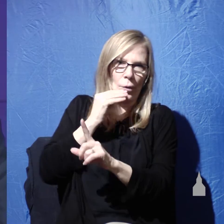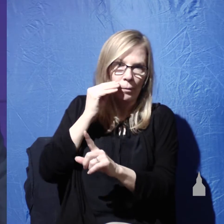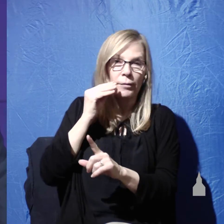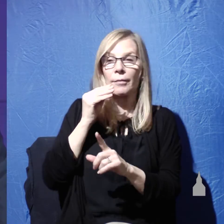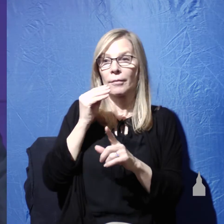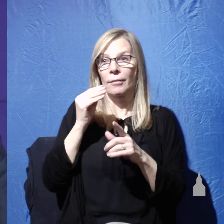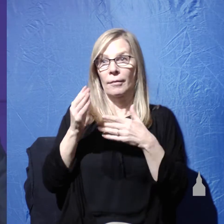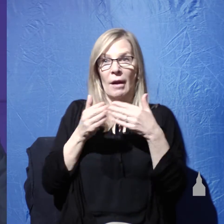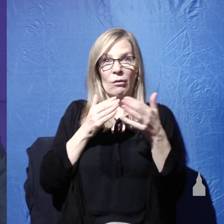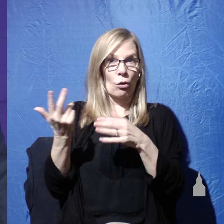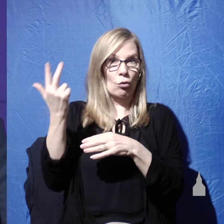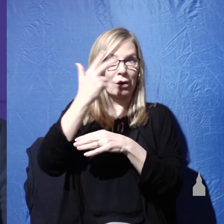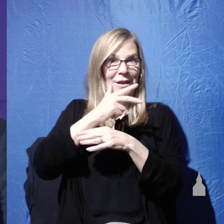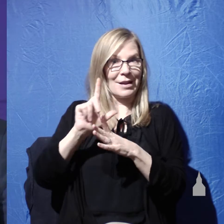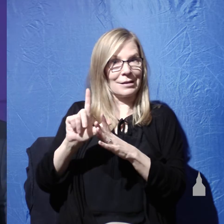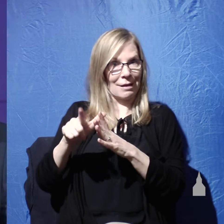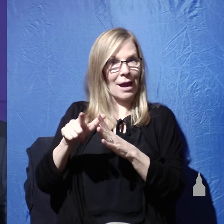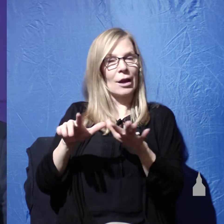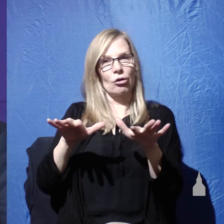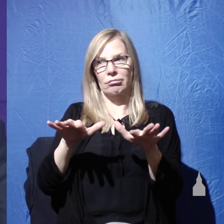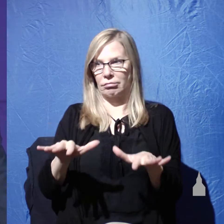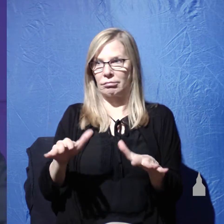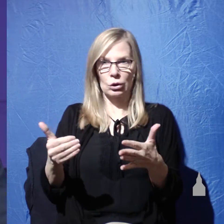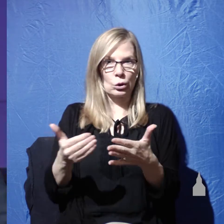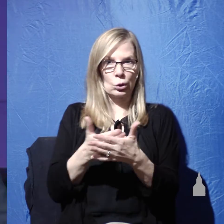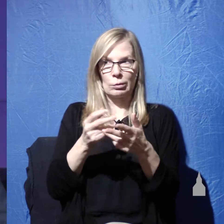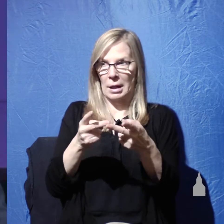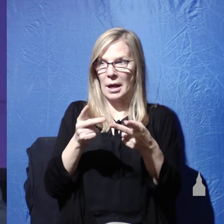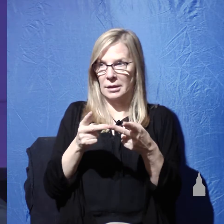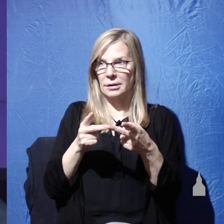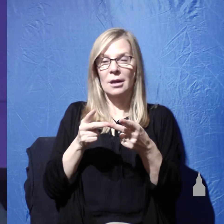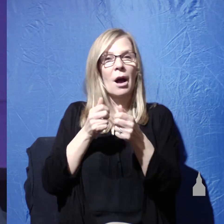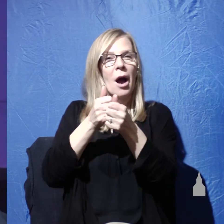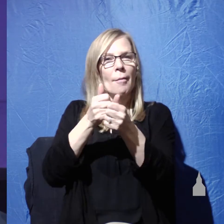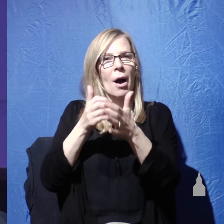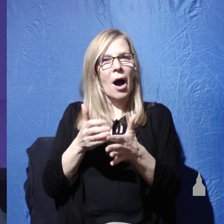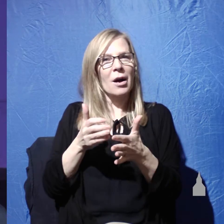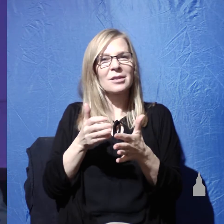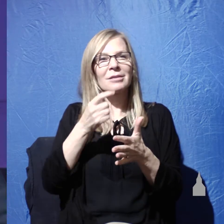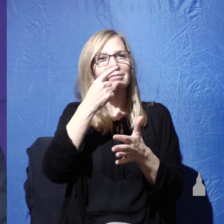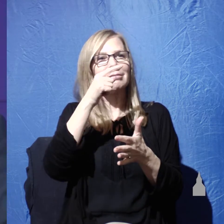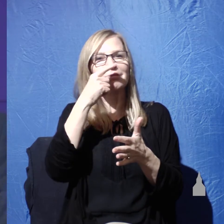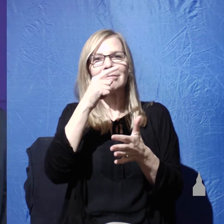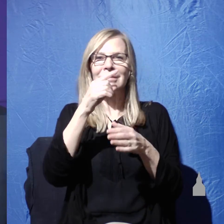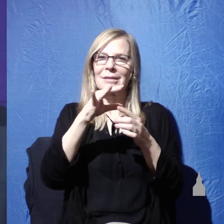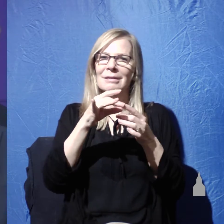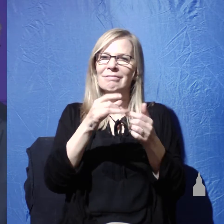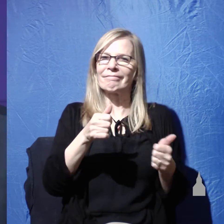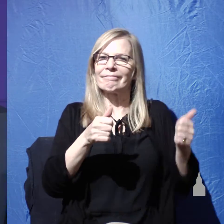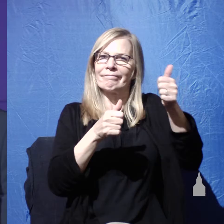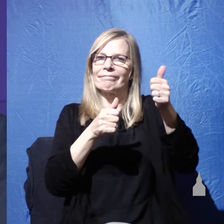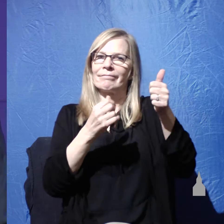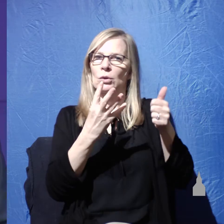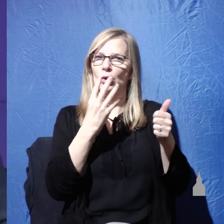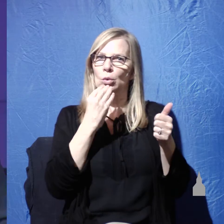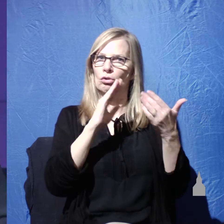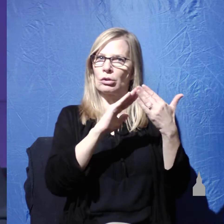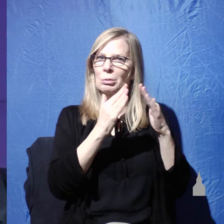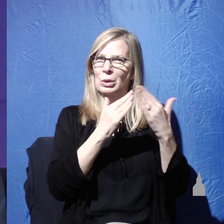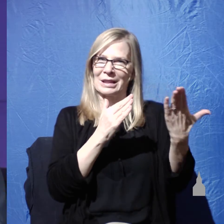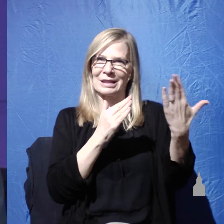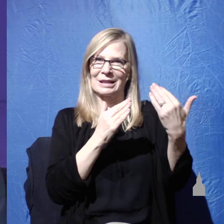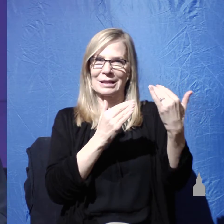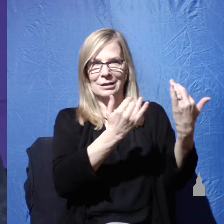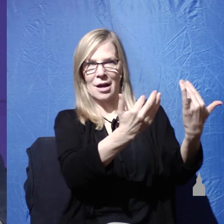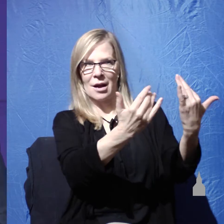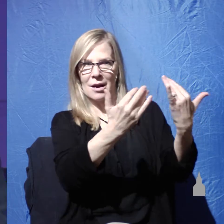the city and settling into his new lodgings, the apostle asked for the leading men from the Jewish community to